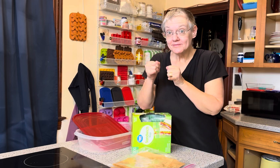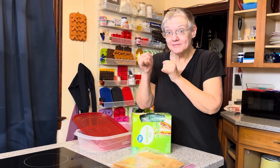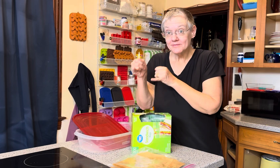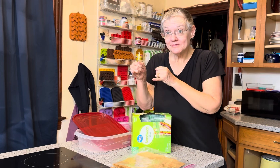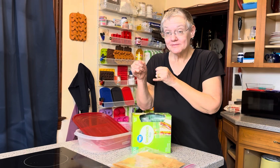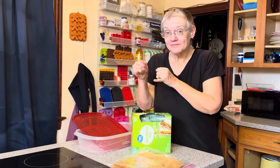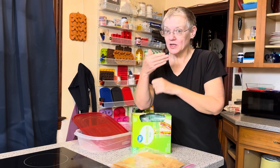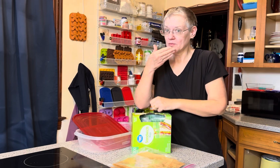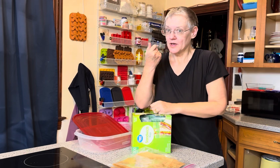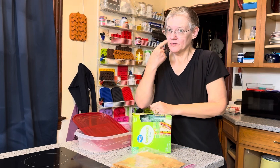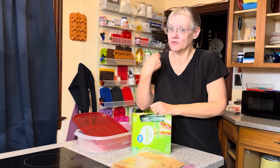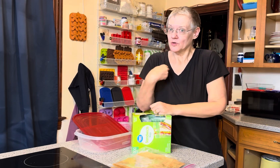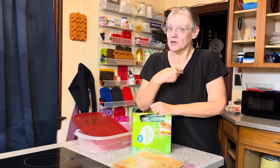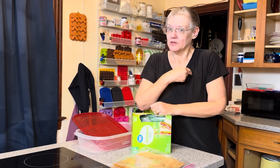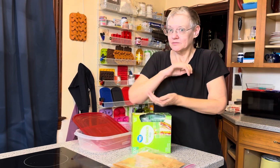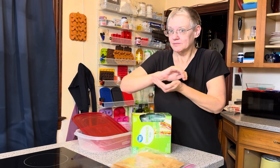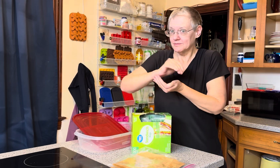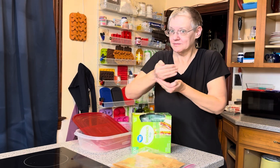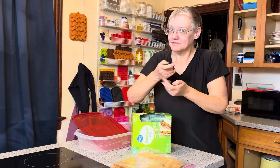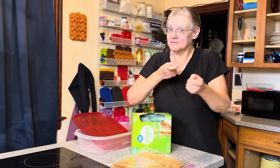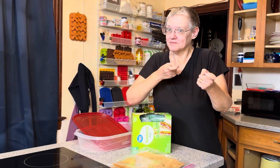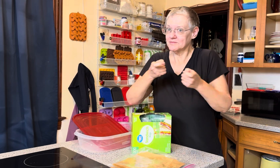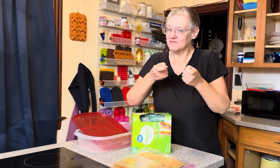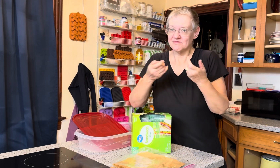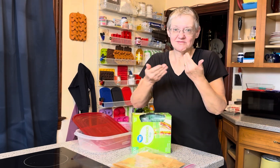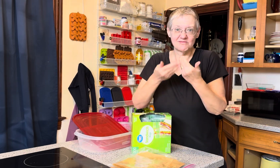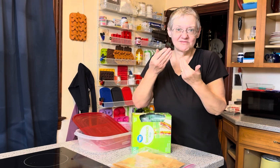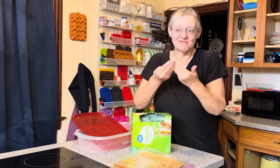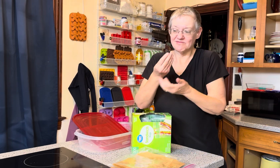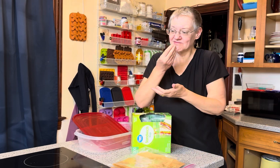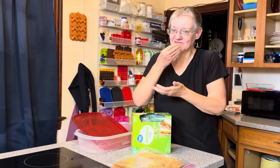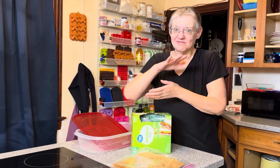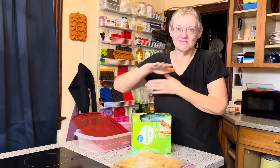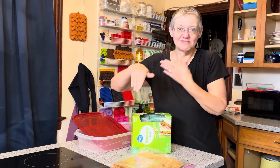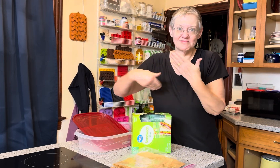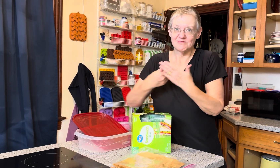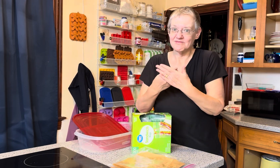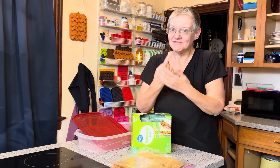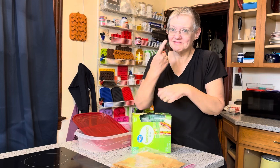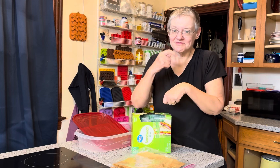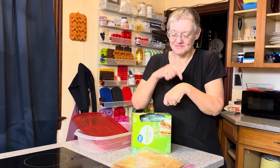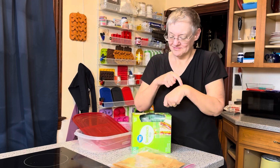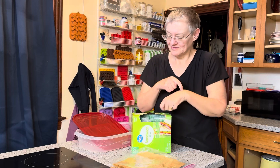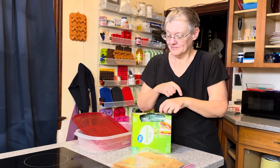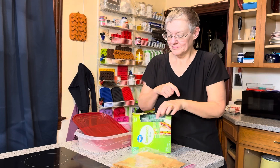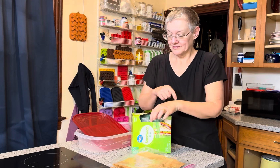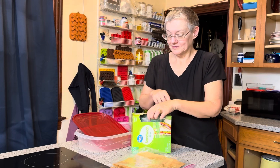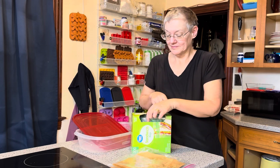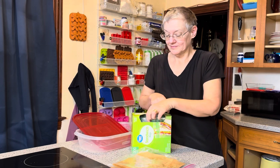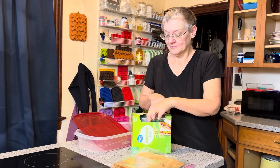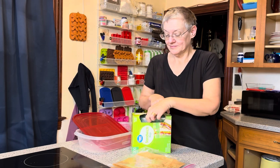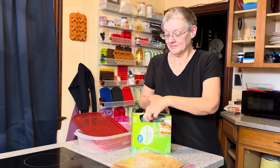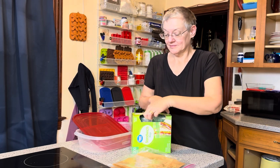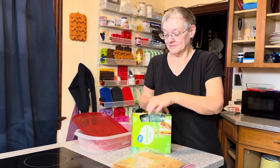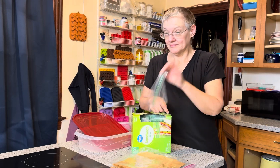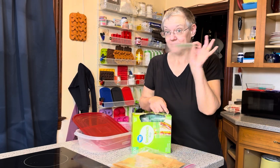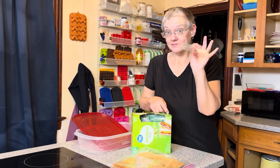So we're going to put them in individual Ziploc baggies. That's good for portion control for us because it'd be easy to eat all